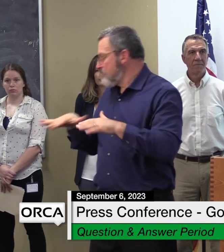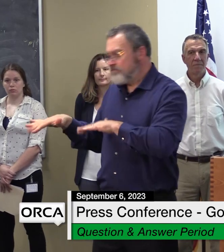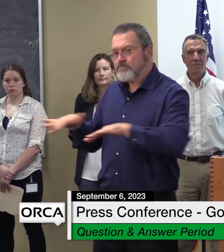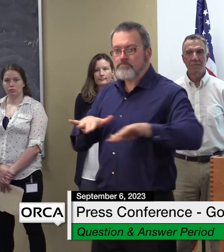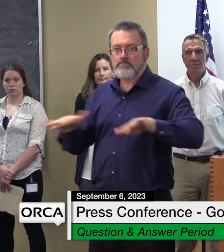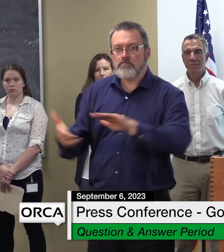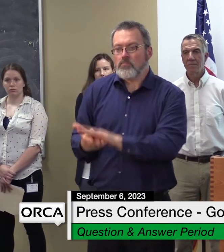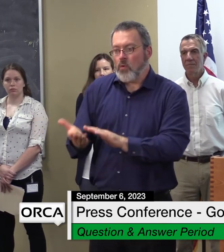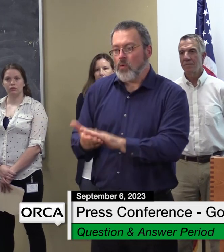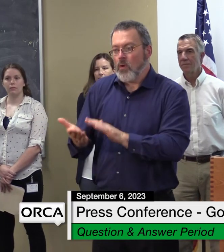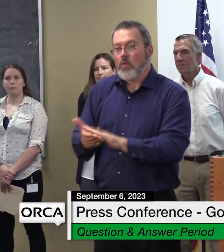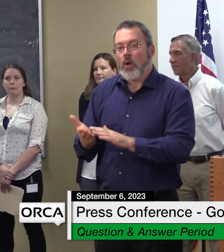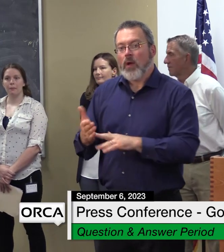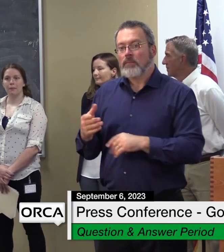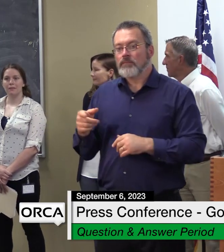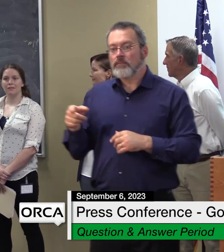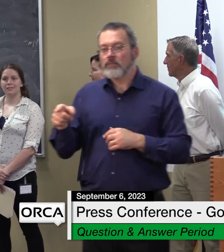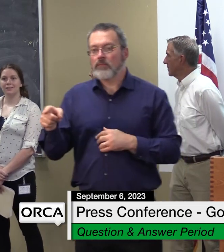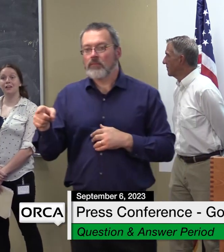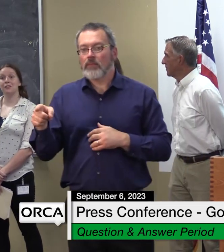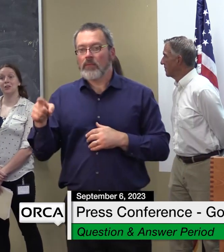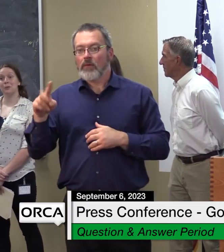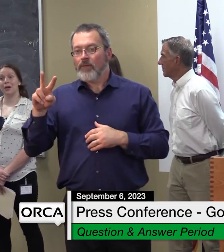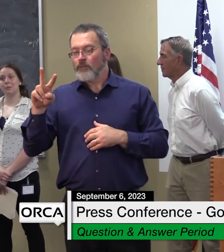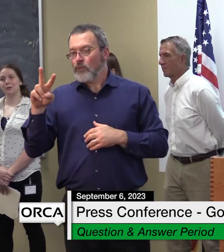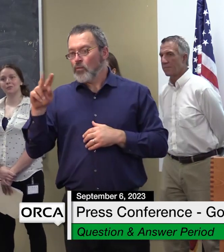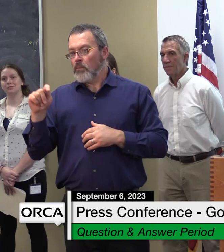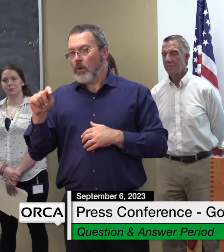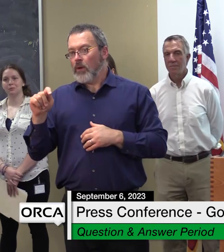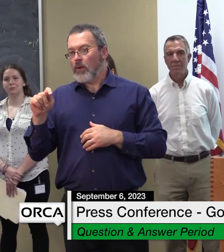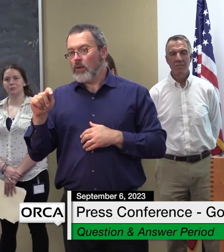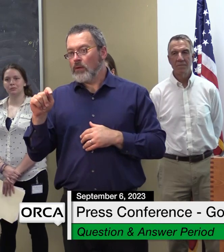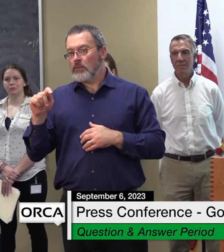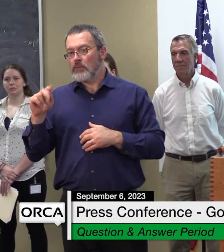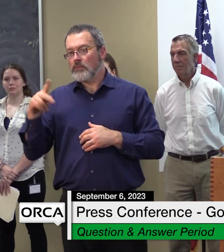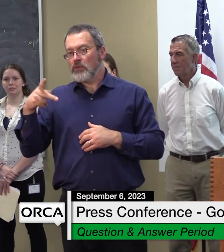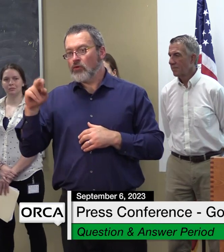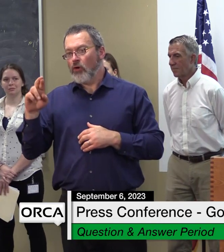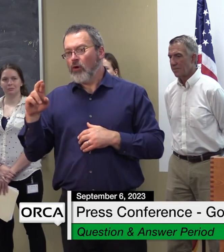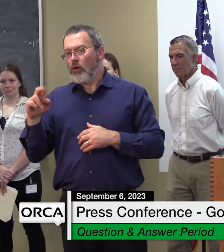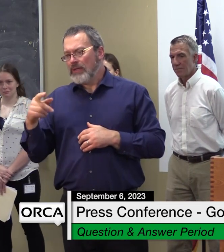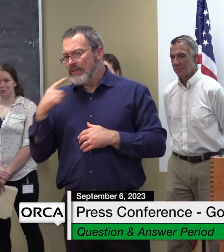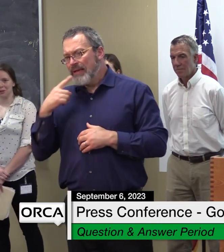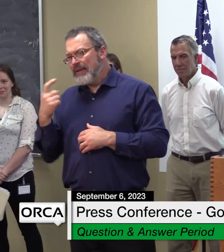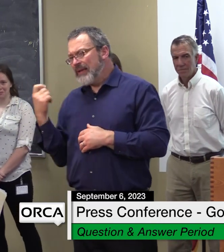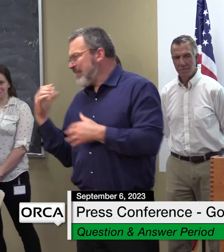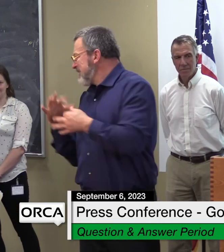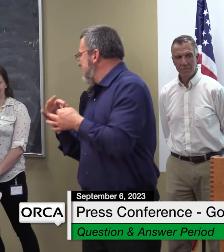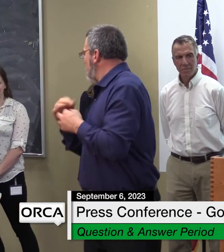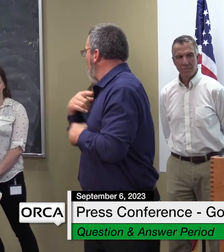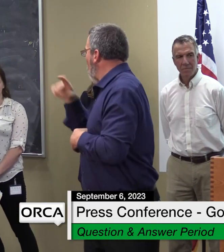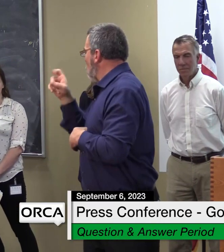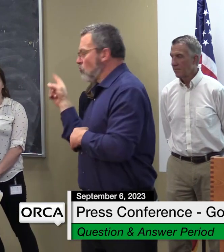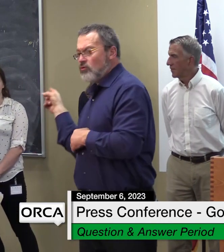I'm sorry, I didn't catch your name when you were introduced. Alicia Webb. Alicia, do you mind if I ask you a follow-up question or two?